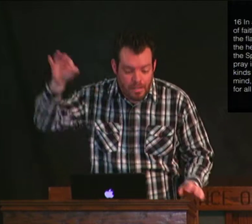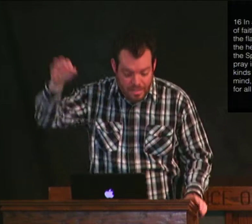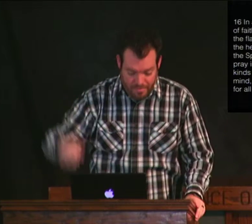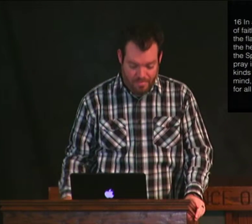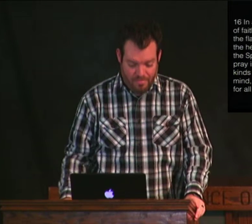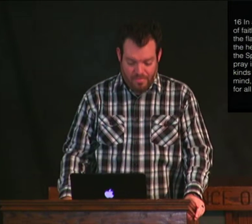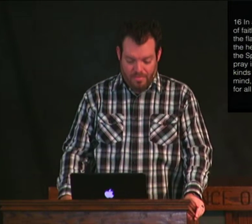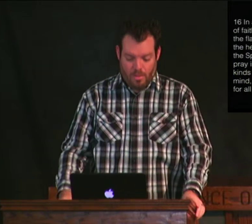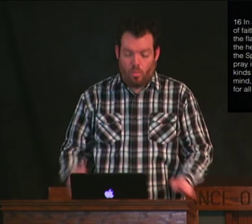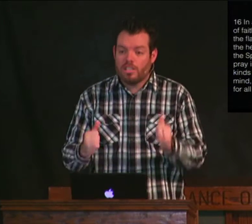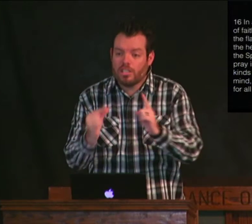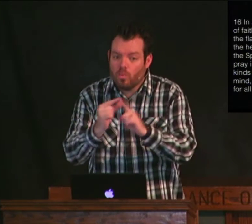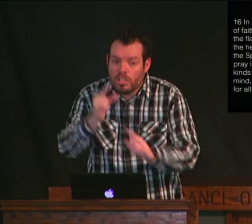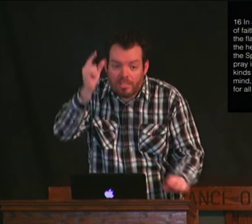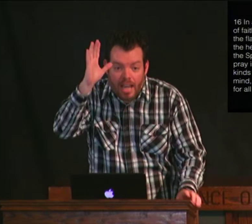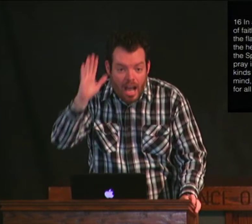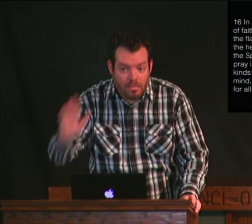Spirit, which is the word of God.